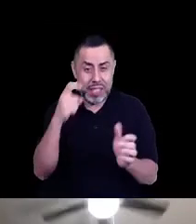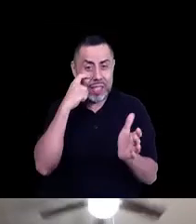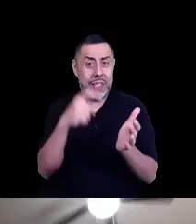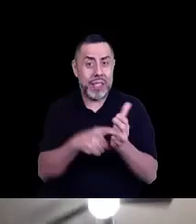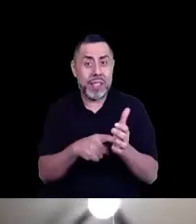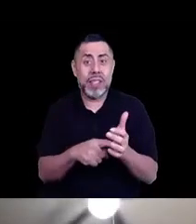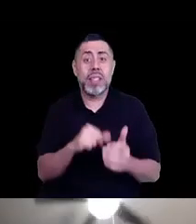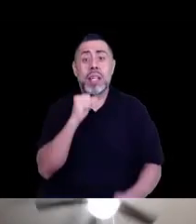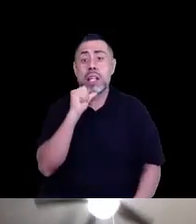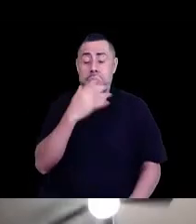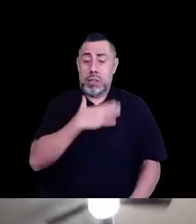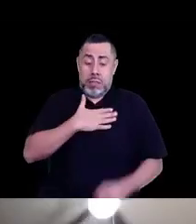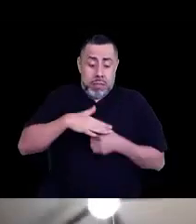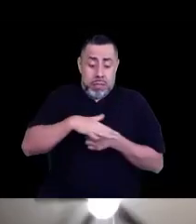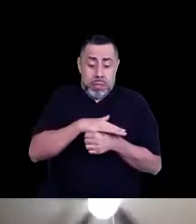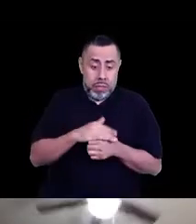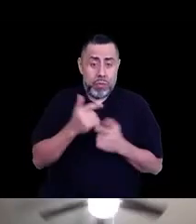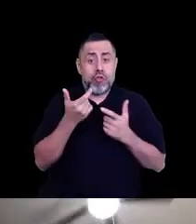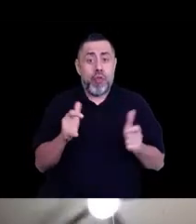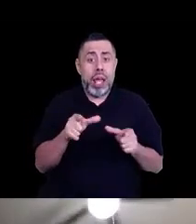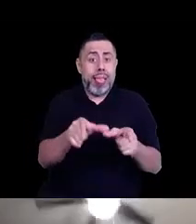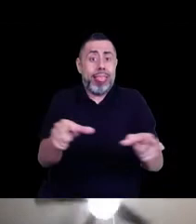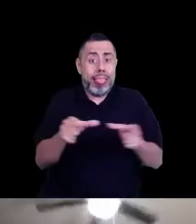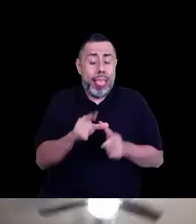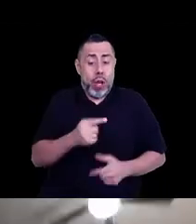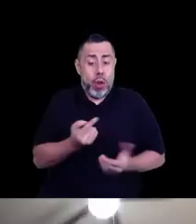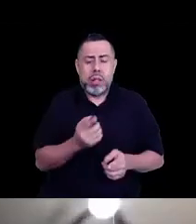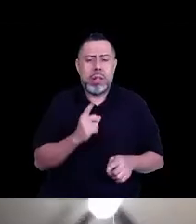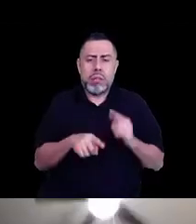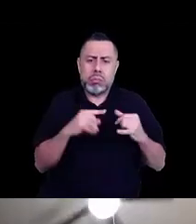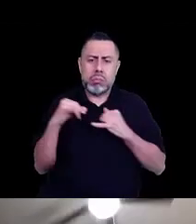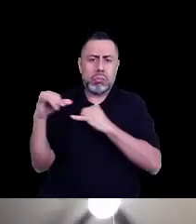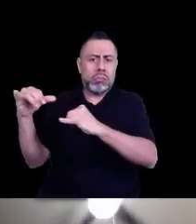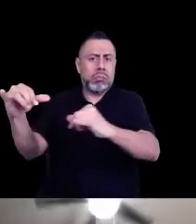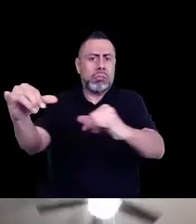the Great Lakes, but they're from people all over. Yes, I agree.